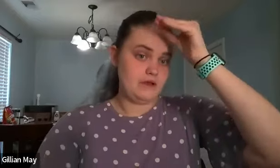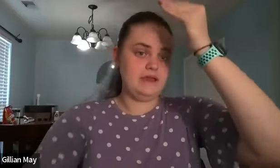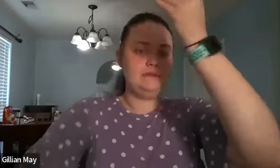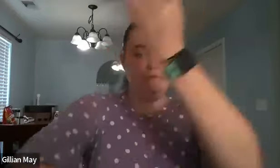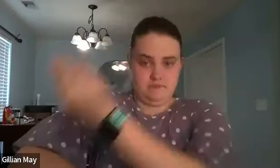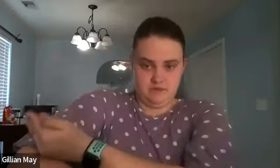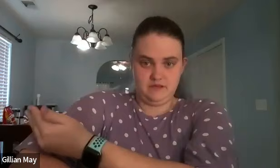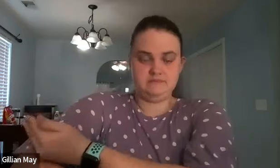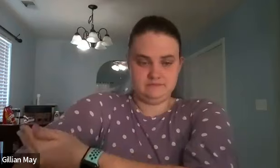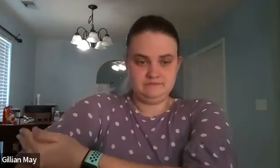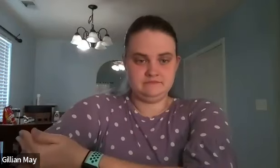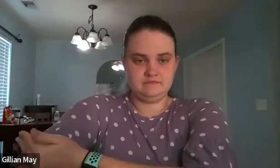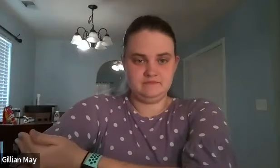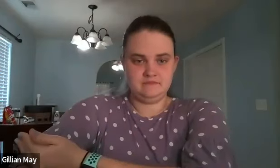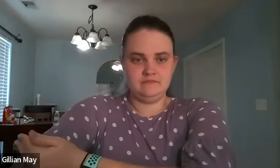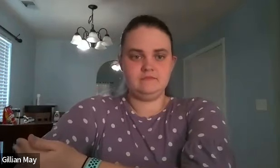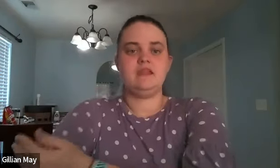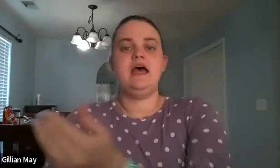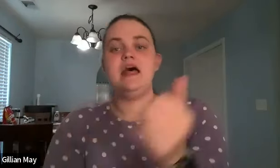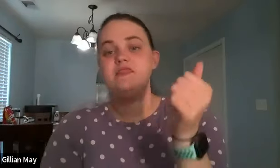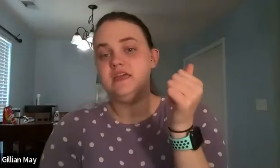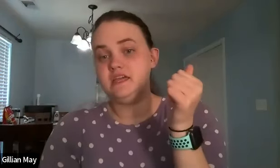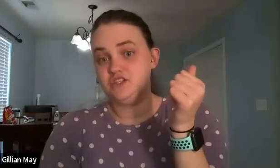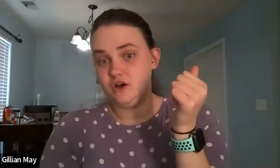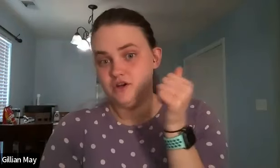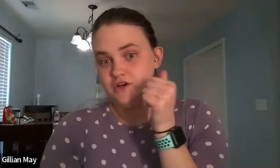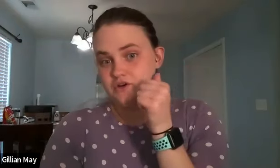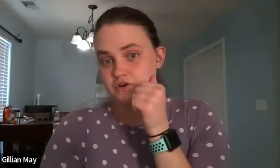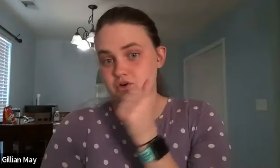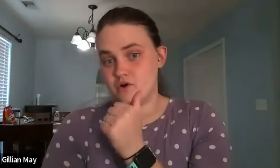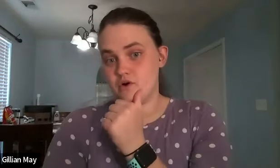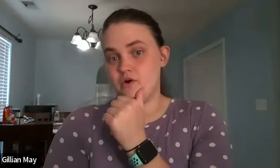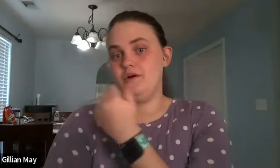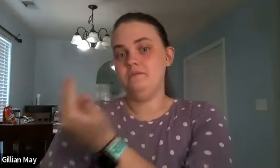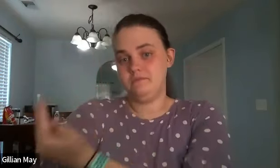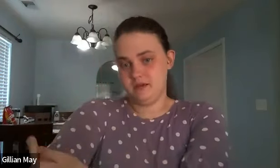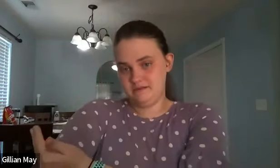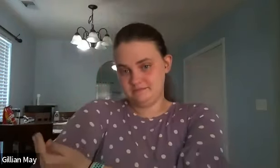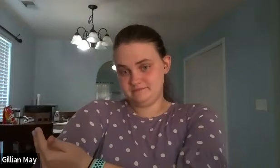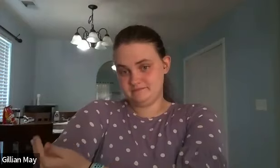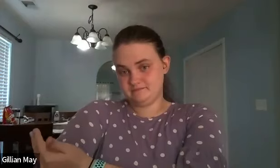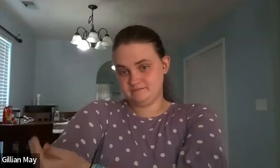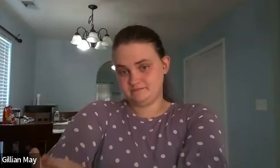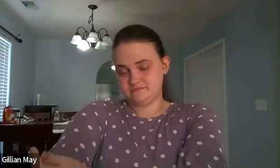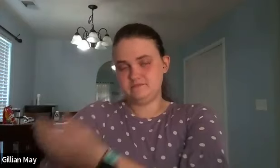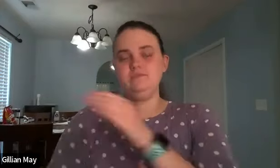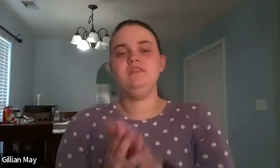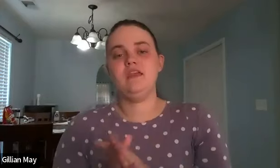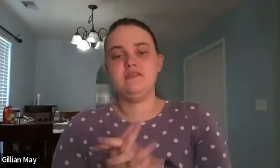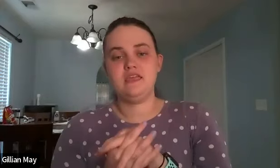boy, baby. And then daughter, girl, baby. And